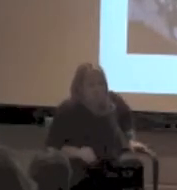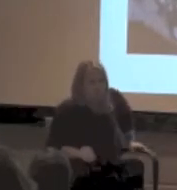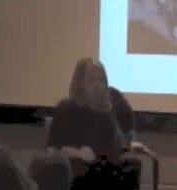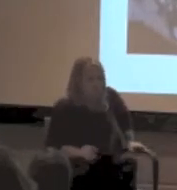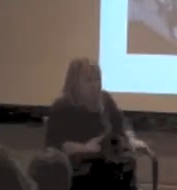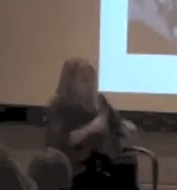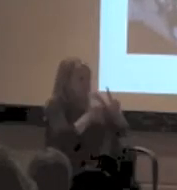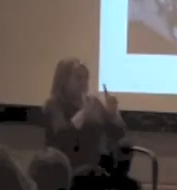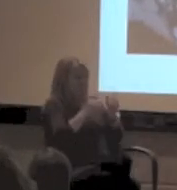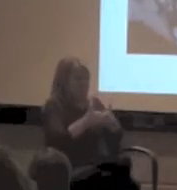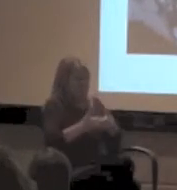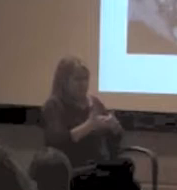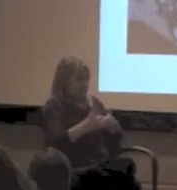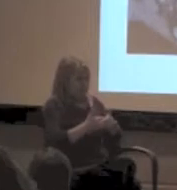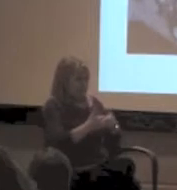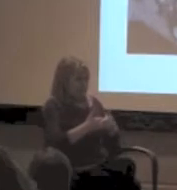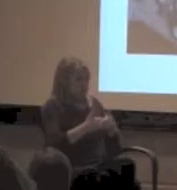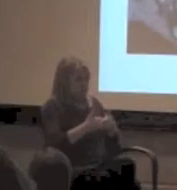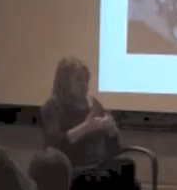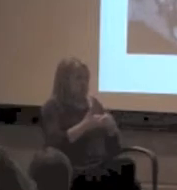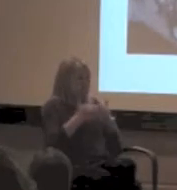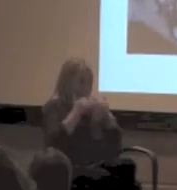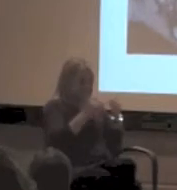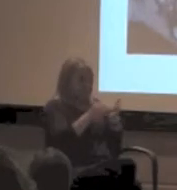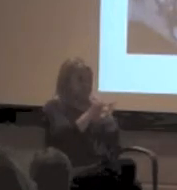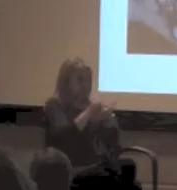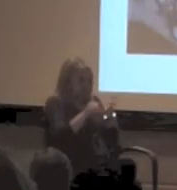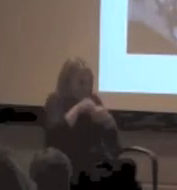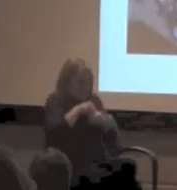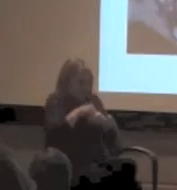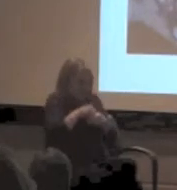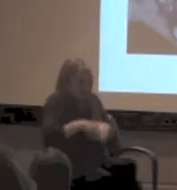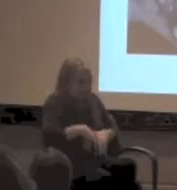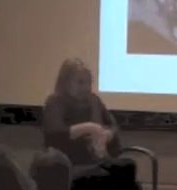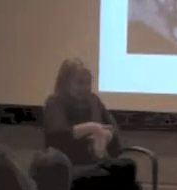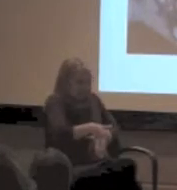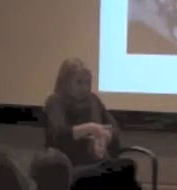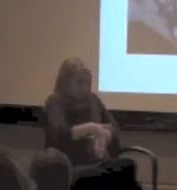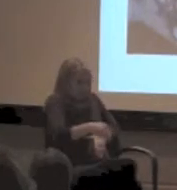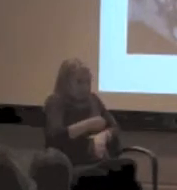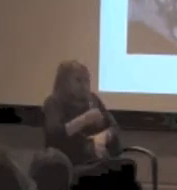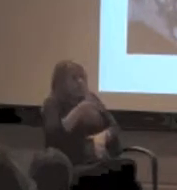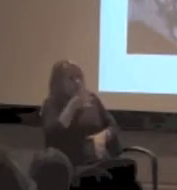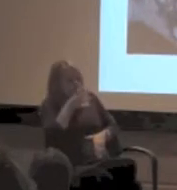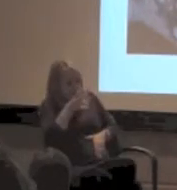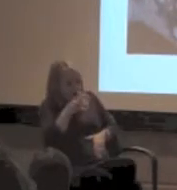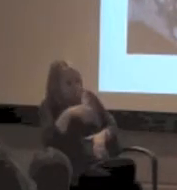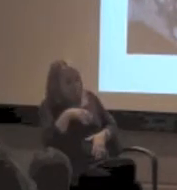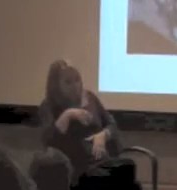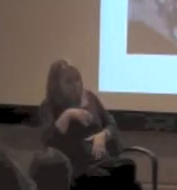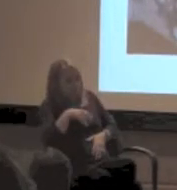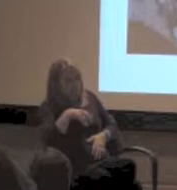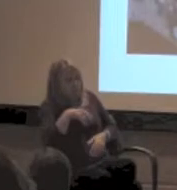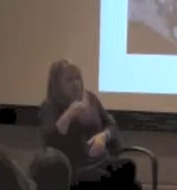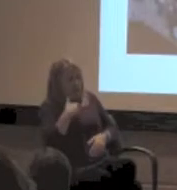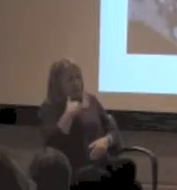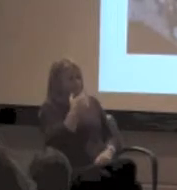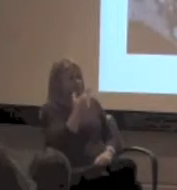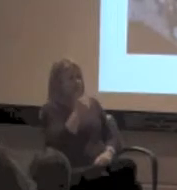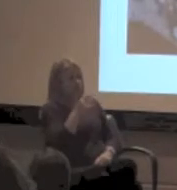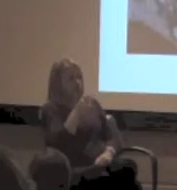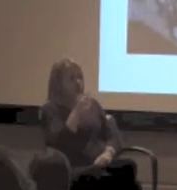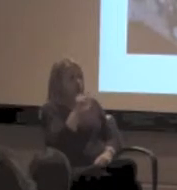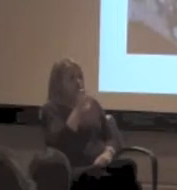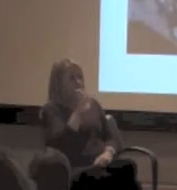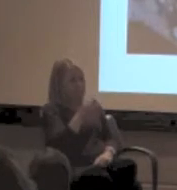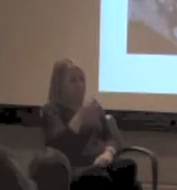that fetus underwent closure intrauterine. So mom had a hysterotomy. They took